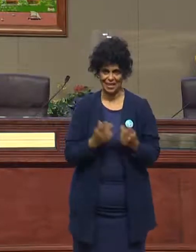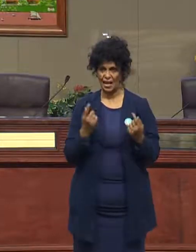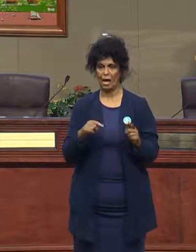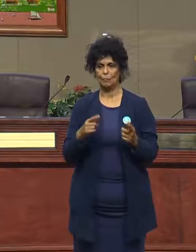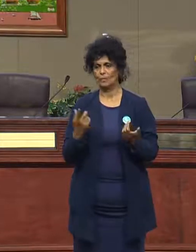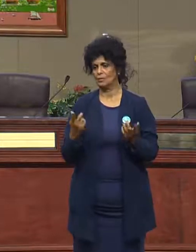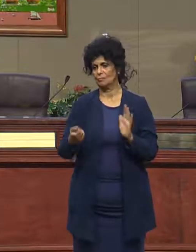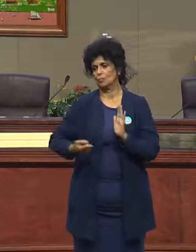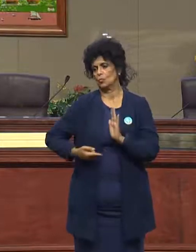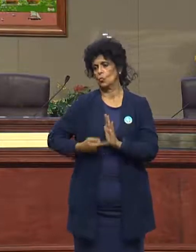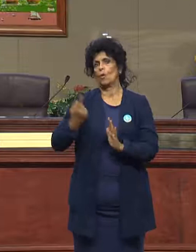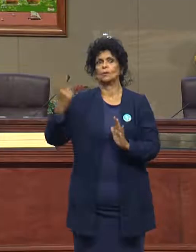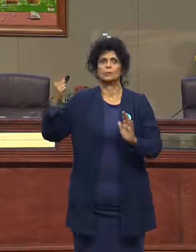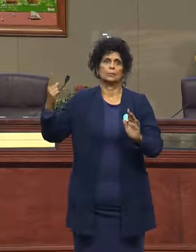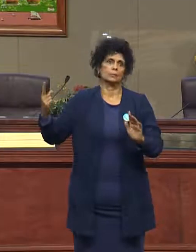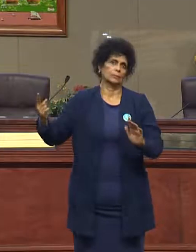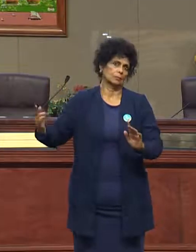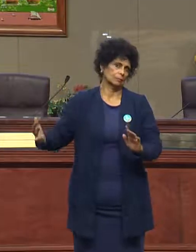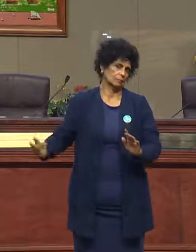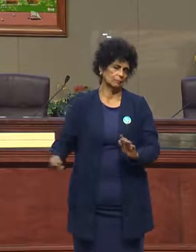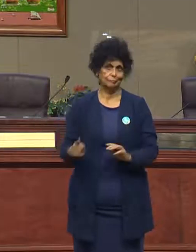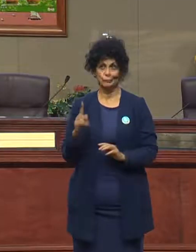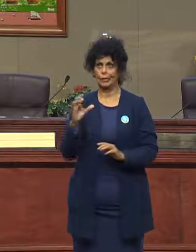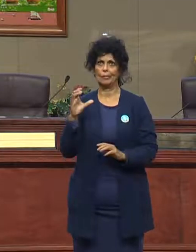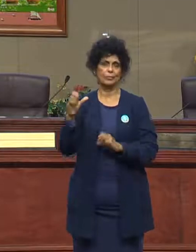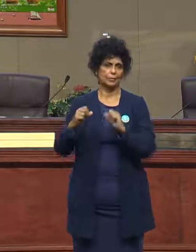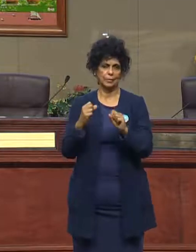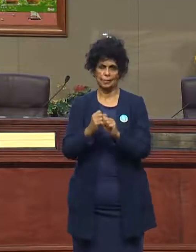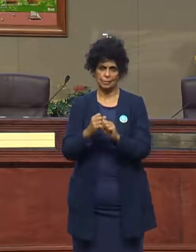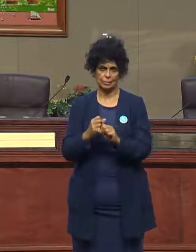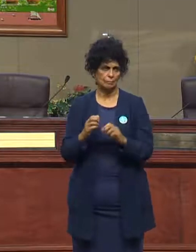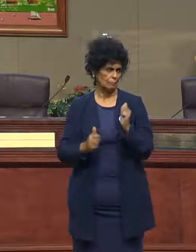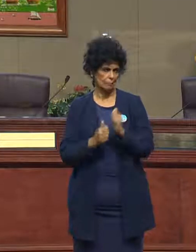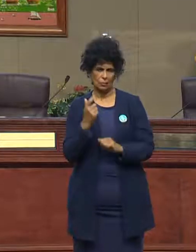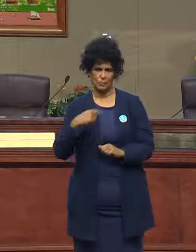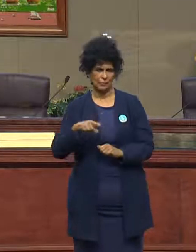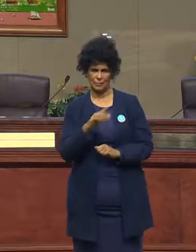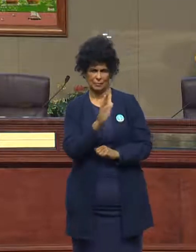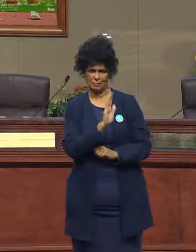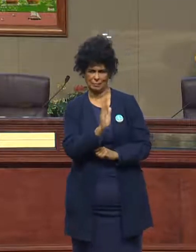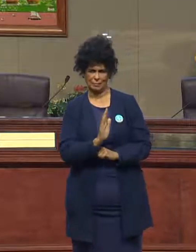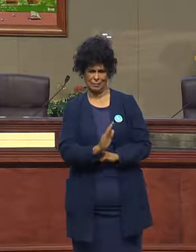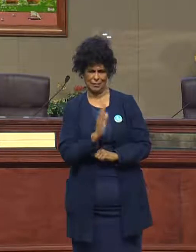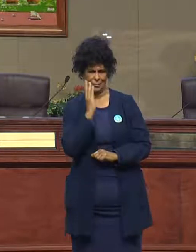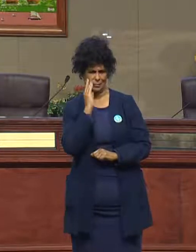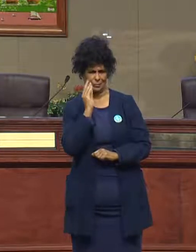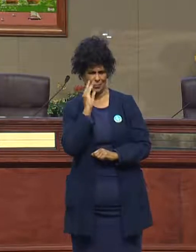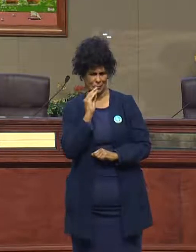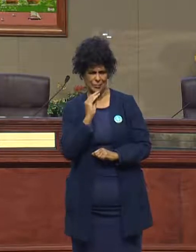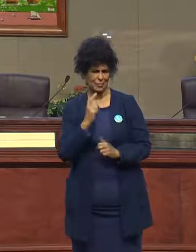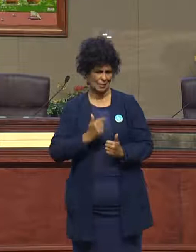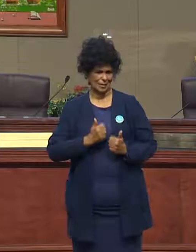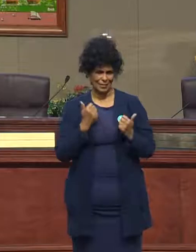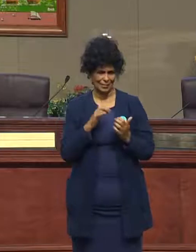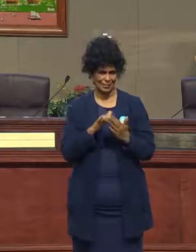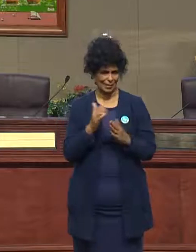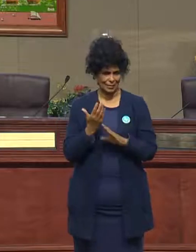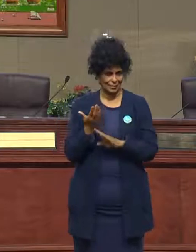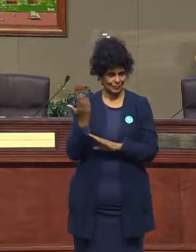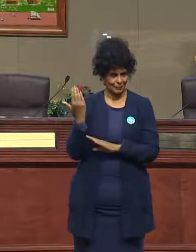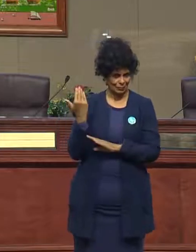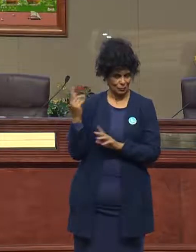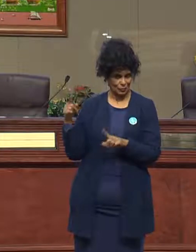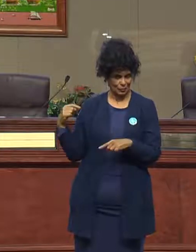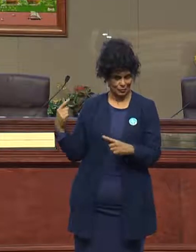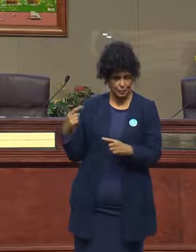lived through before, for the most part. And so we're learning. The virus is changing before our